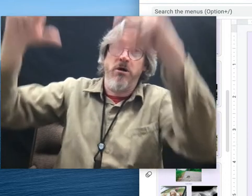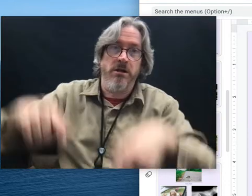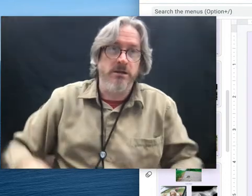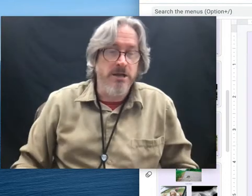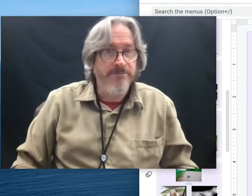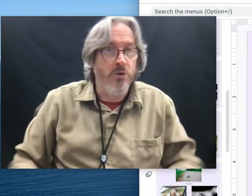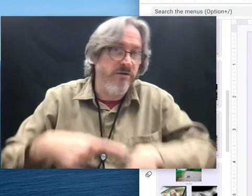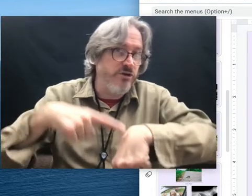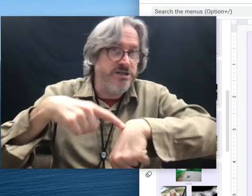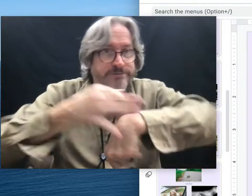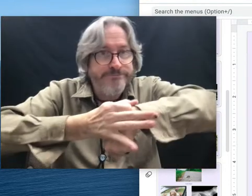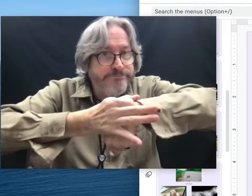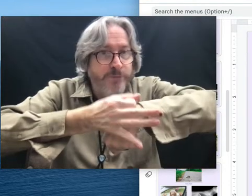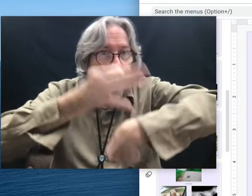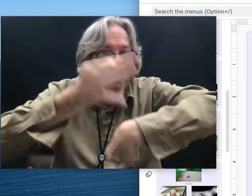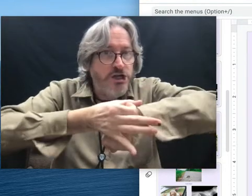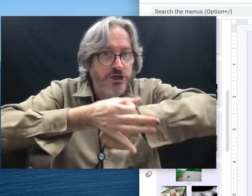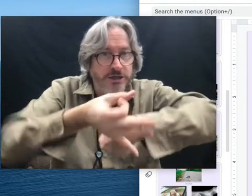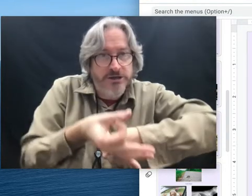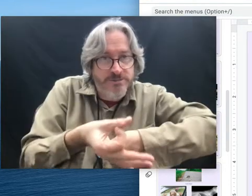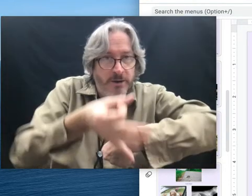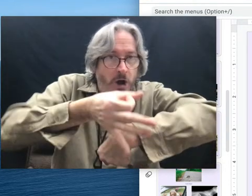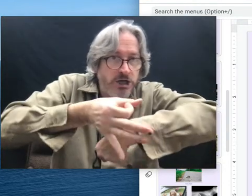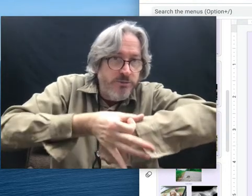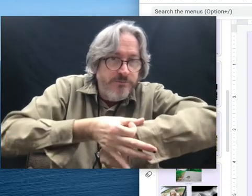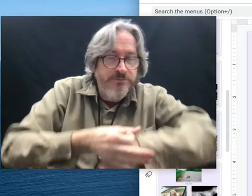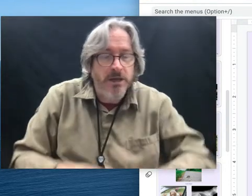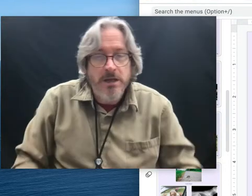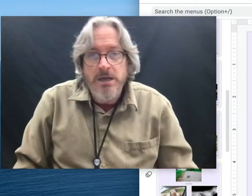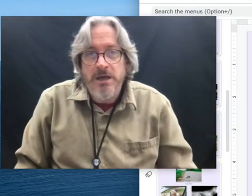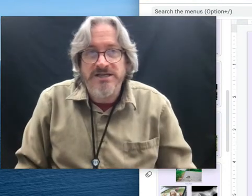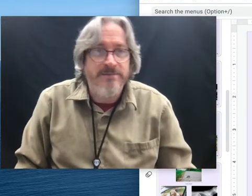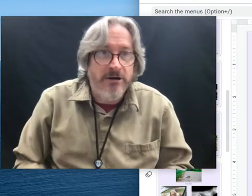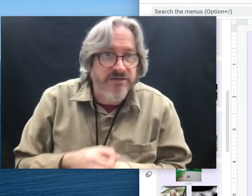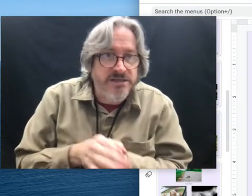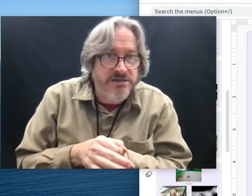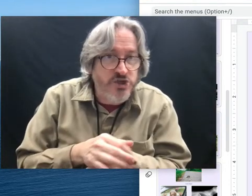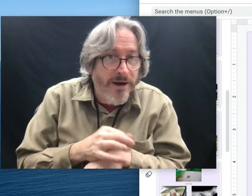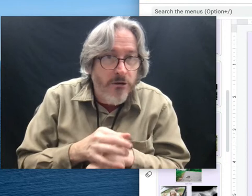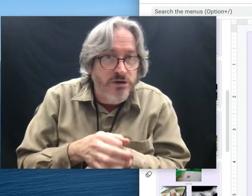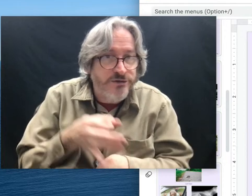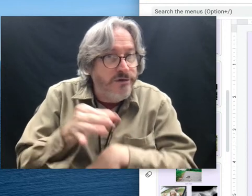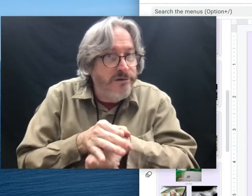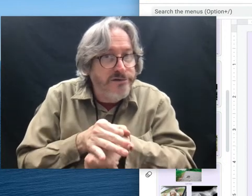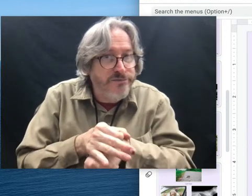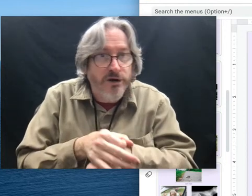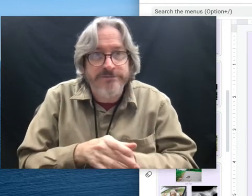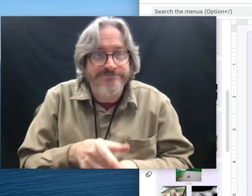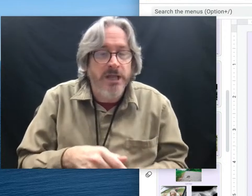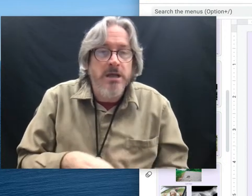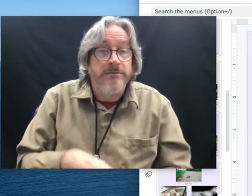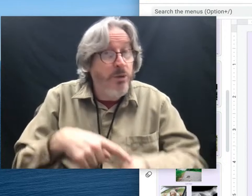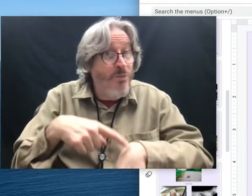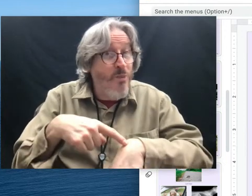on the wall? Or if you're just watch, here's my watch. Doesn't matter if it's square or circle, just